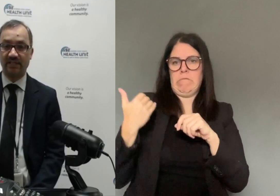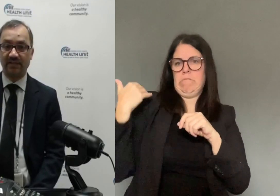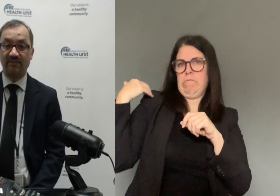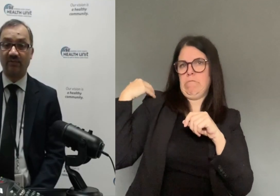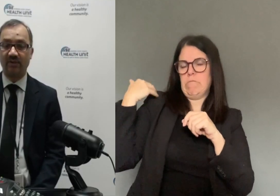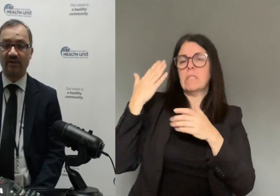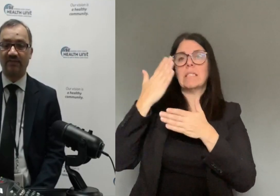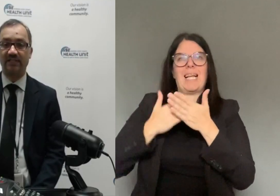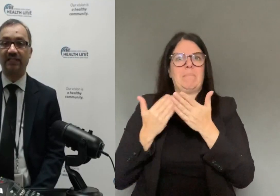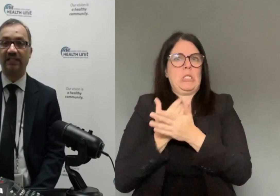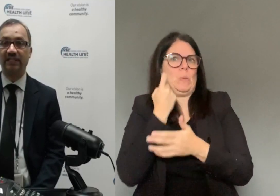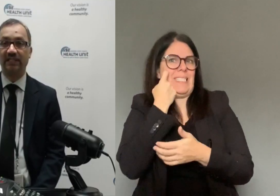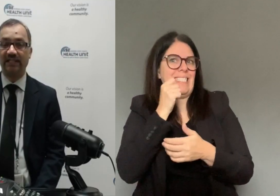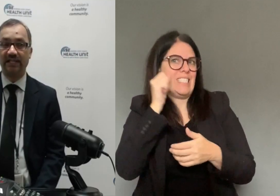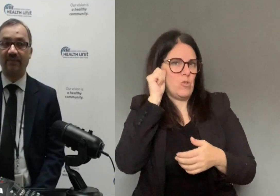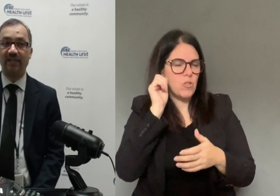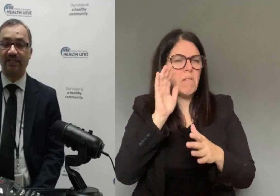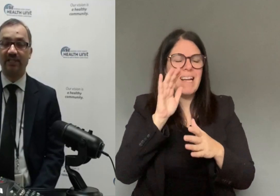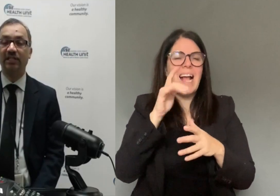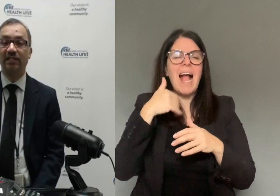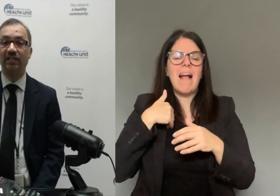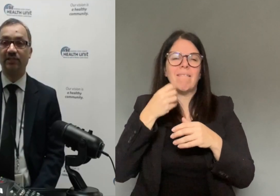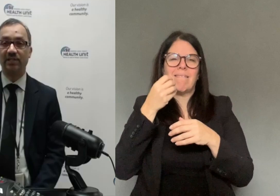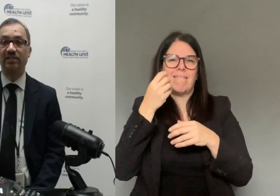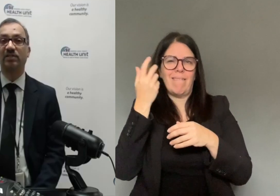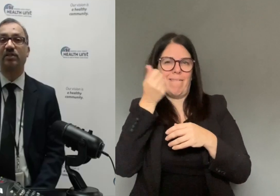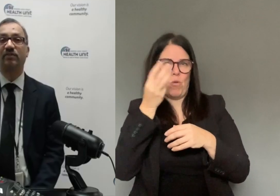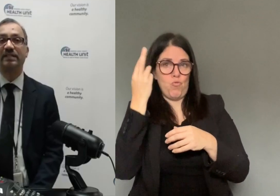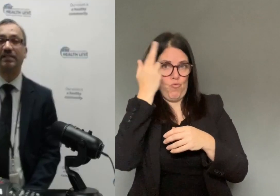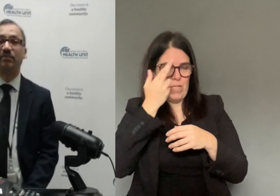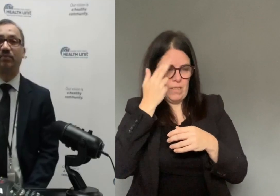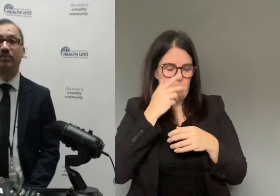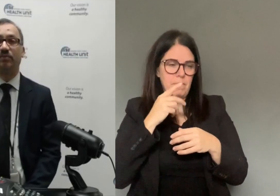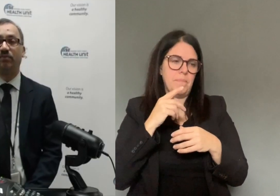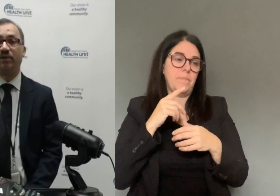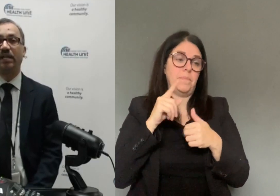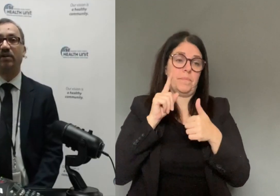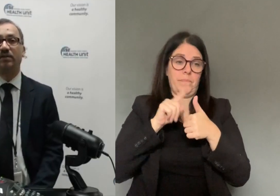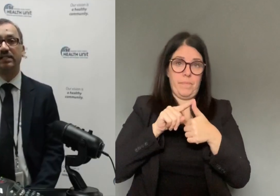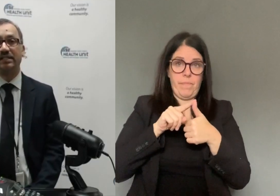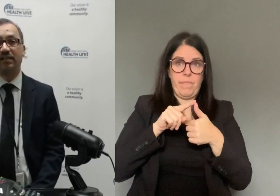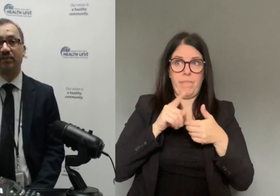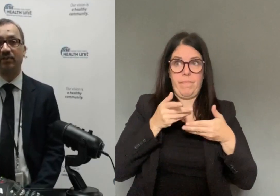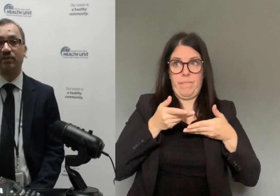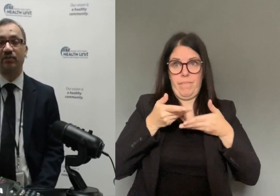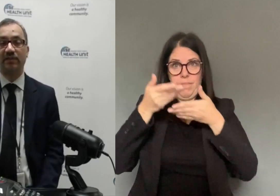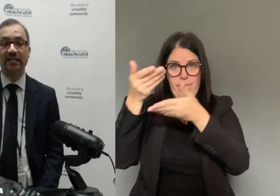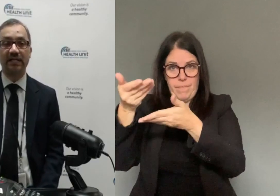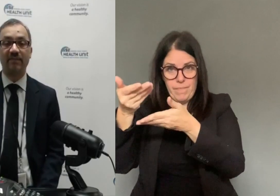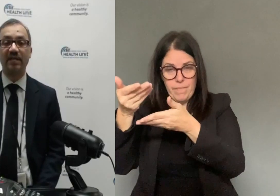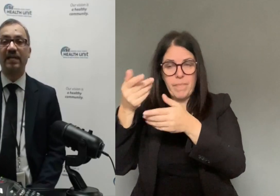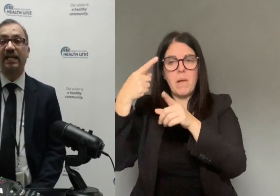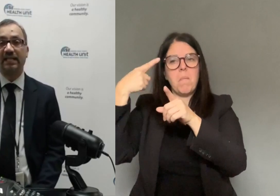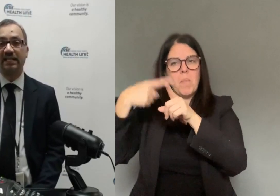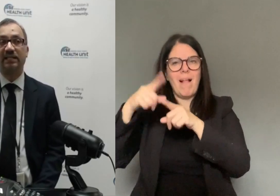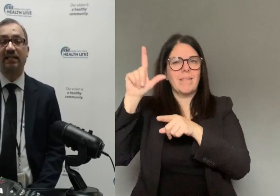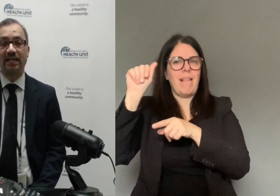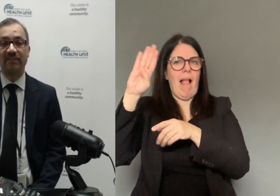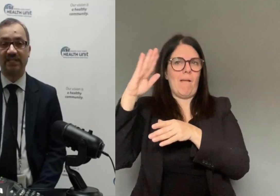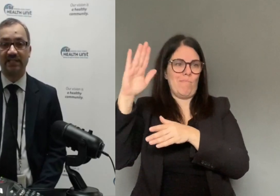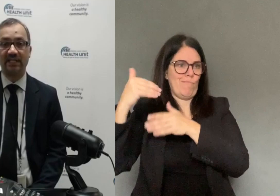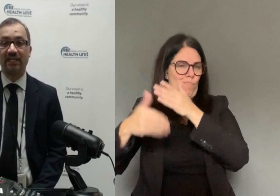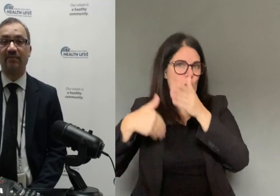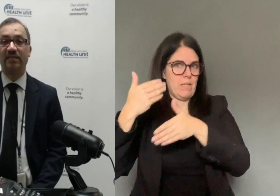reasons. Obviously, the lab, the logistics of bringing all these samples to the lab and then the